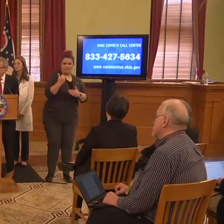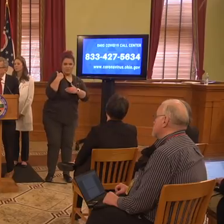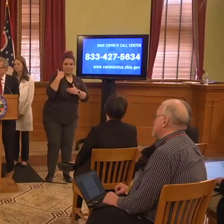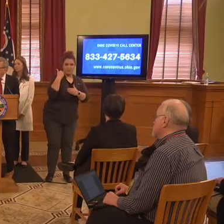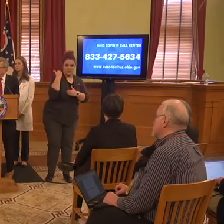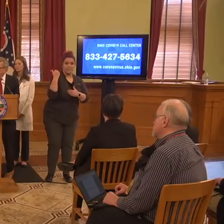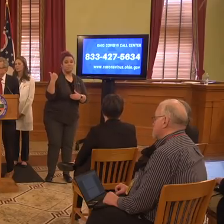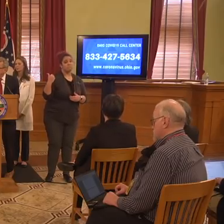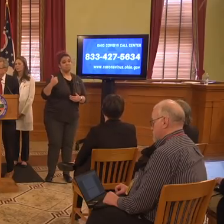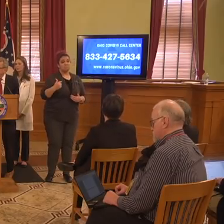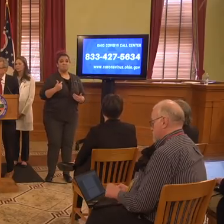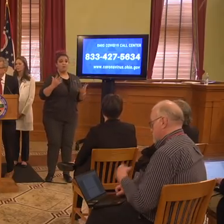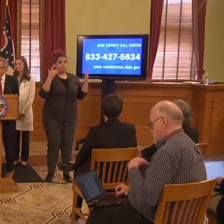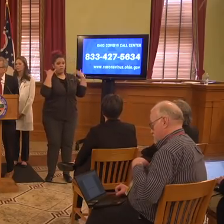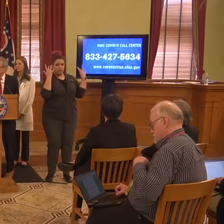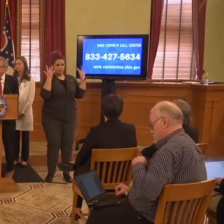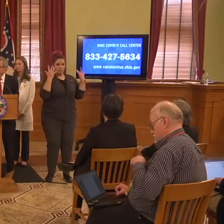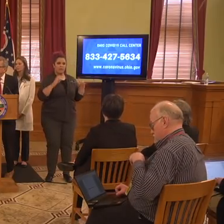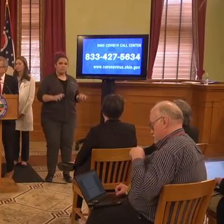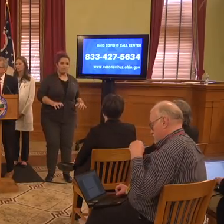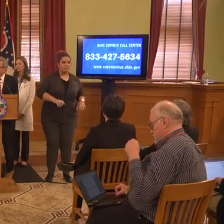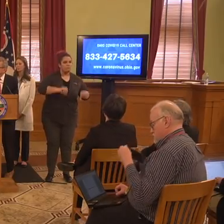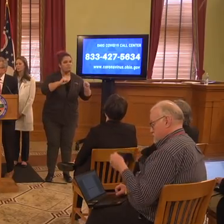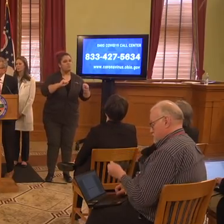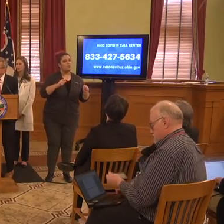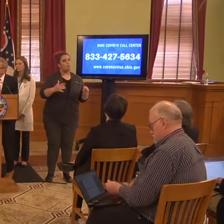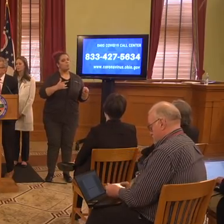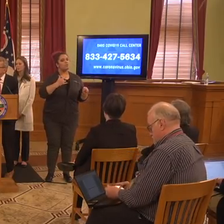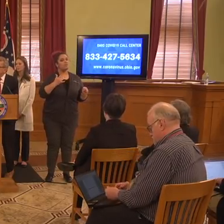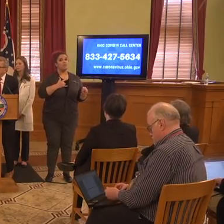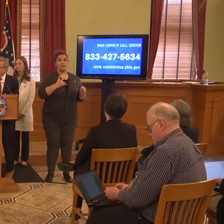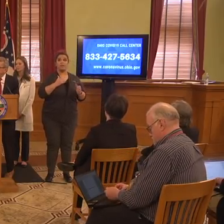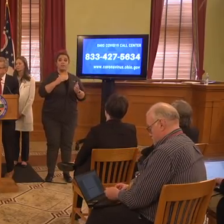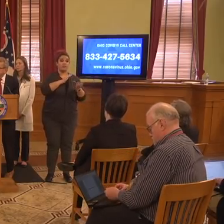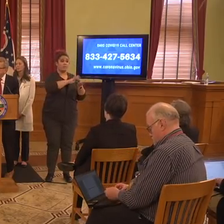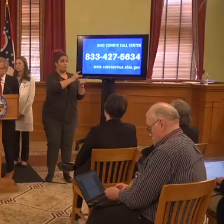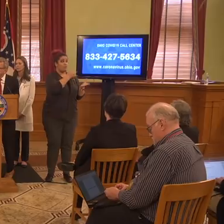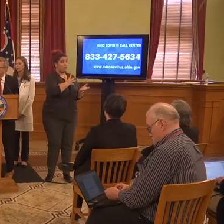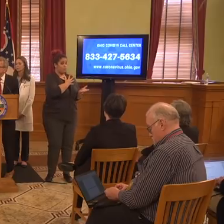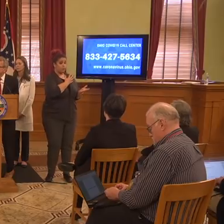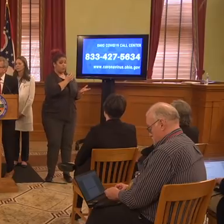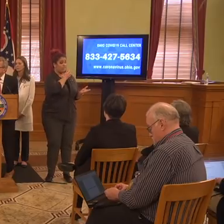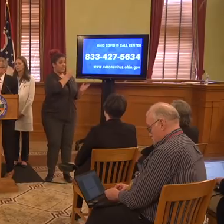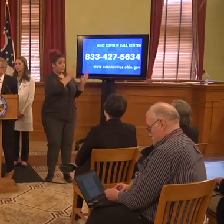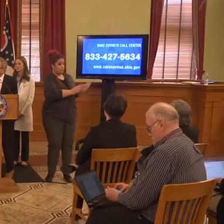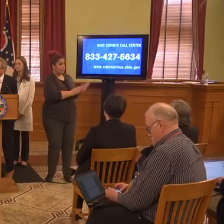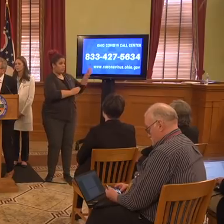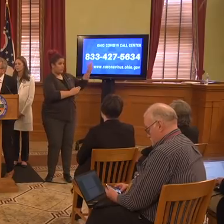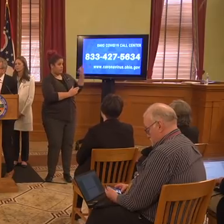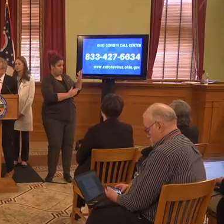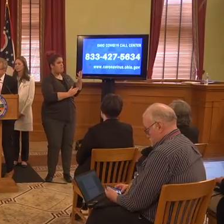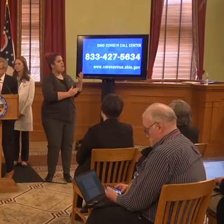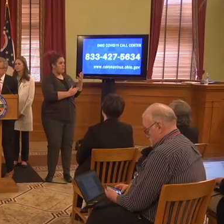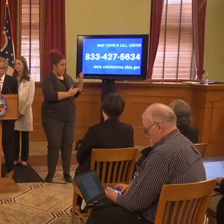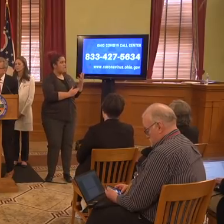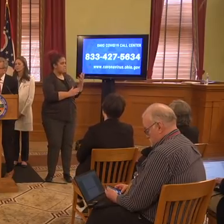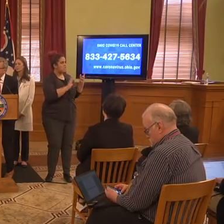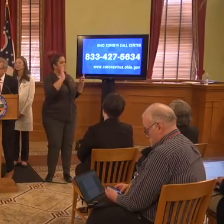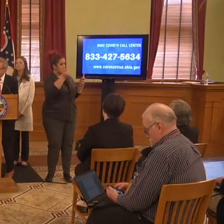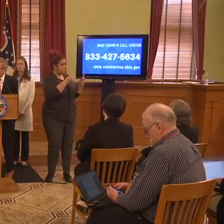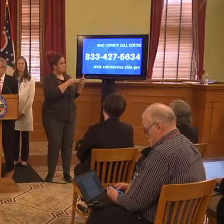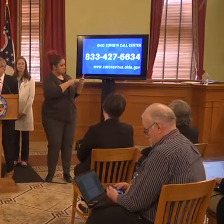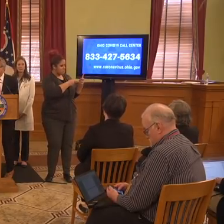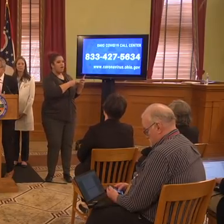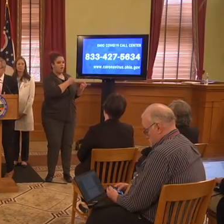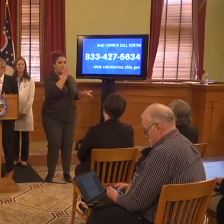that is the best informed action based upon what the experts tell us to save lives. This is the time